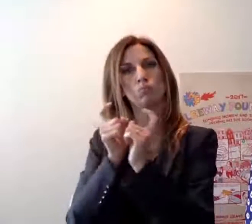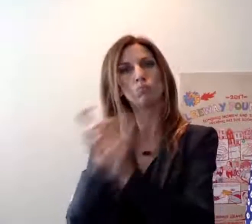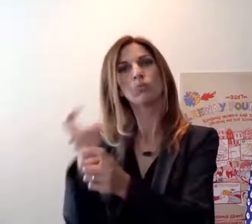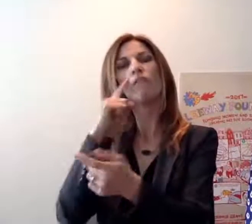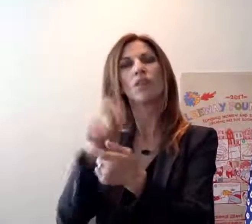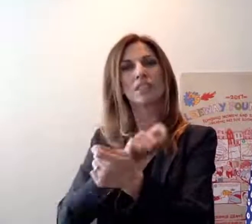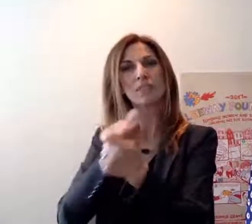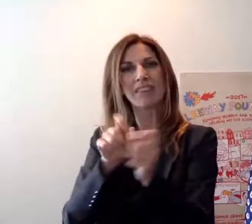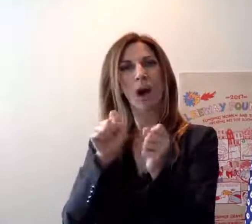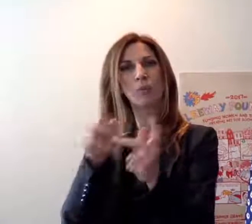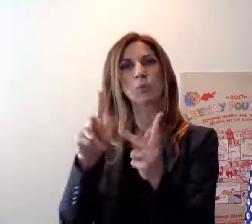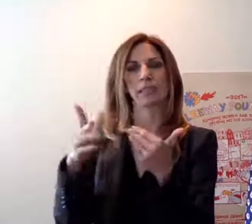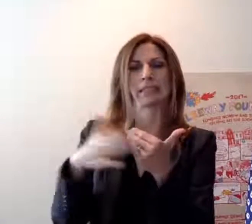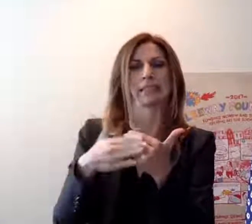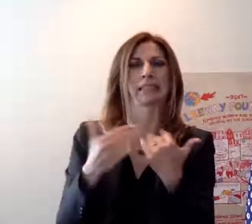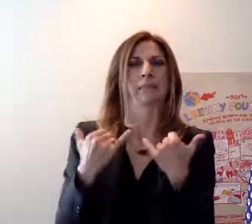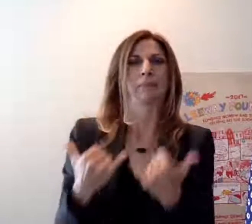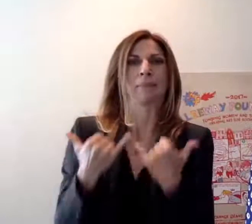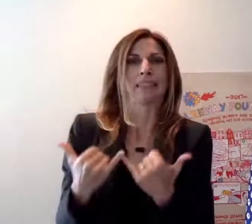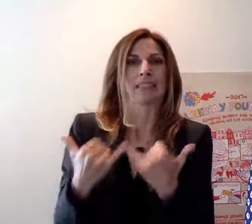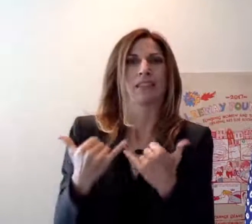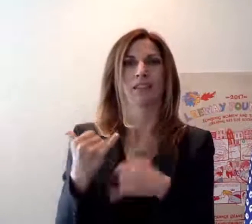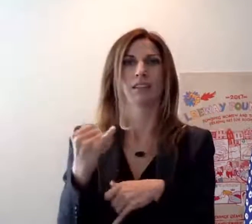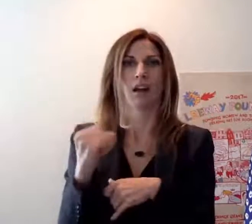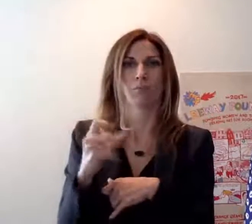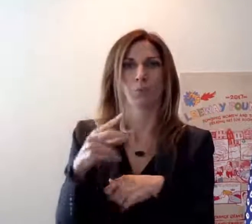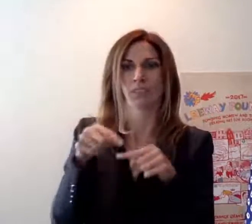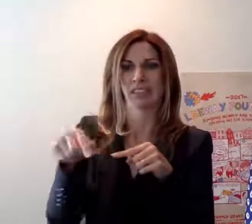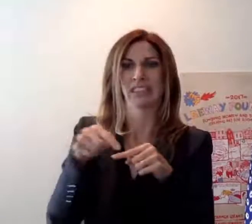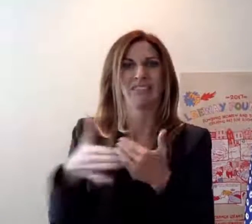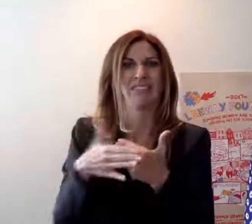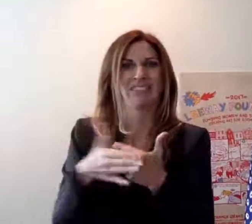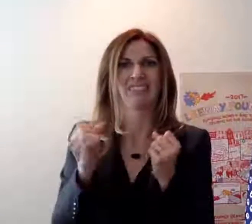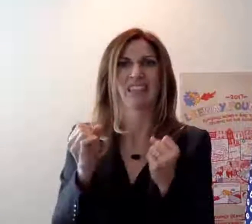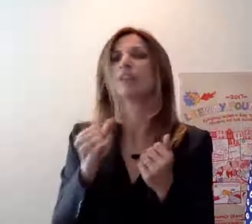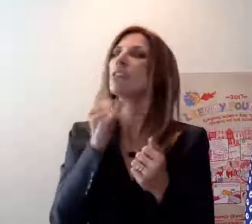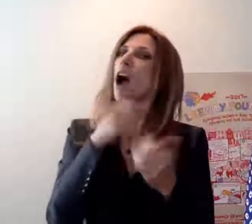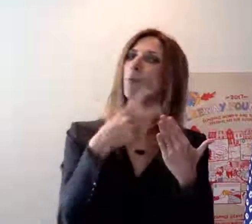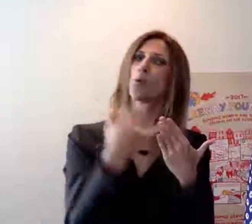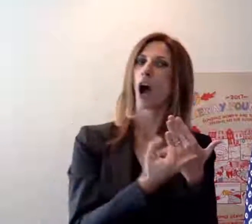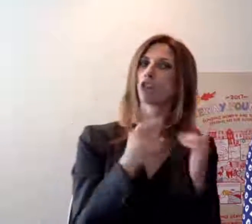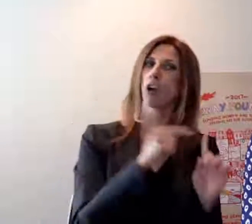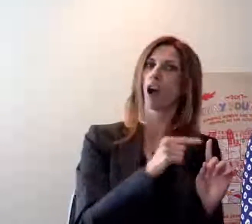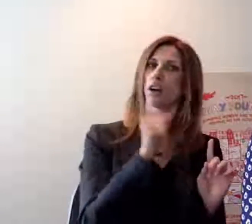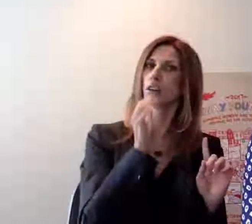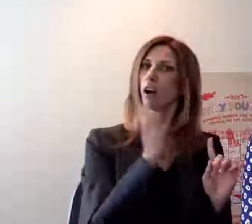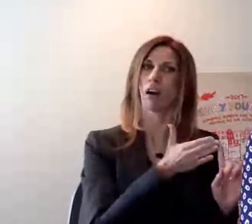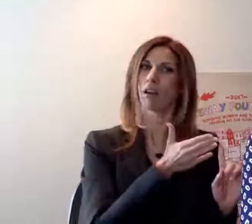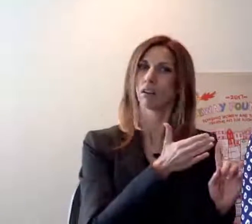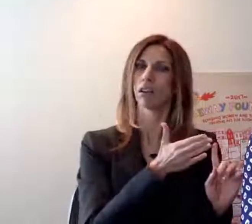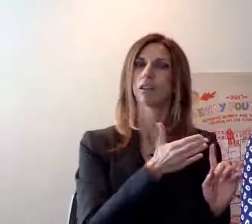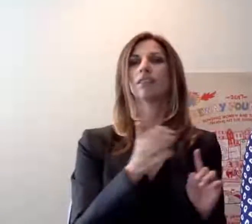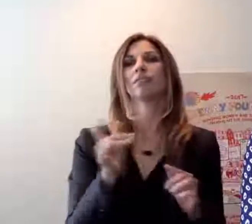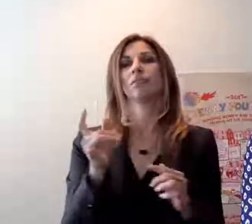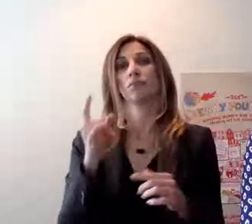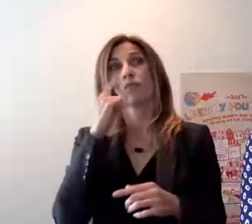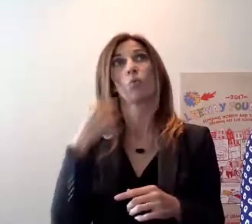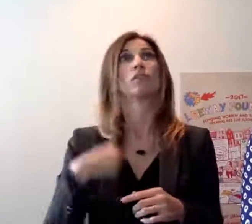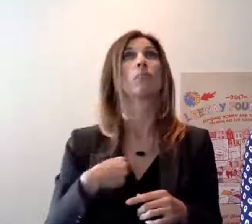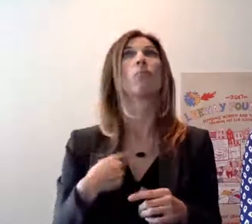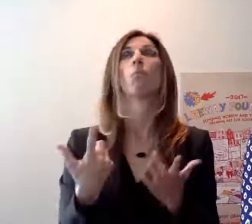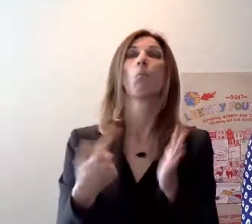are immediate external opportunities that are not projects. So it can't be, for example, like I